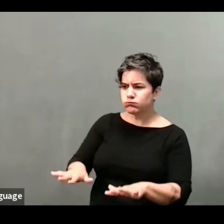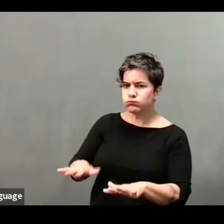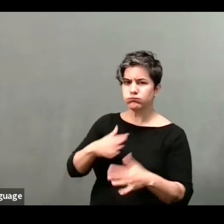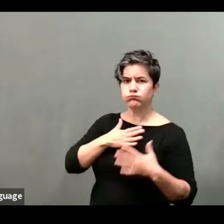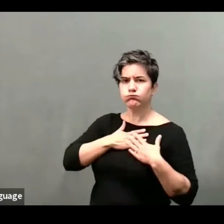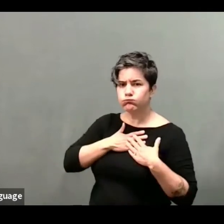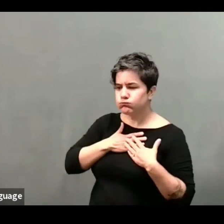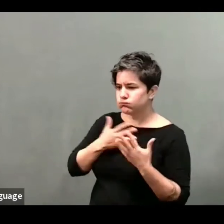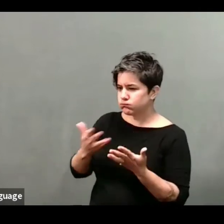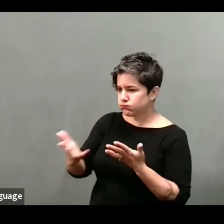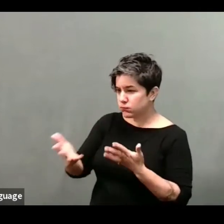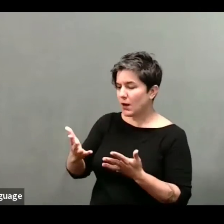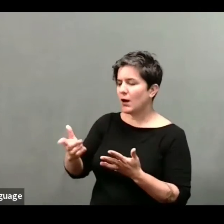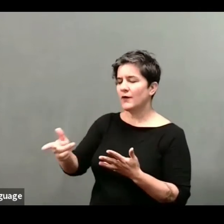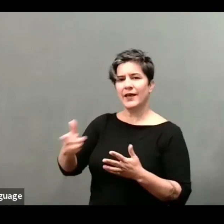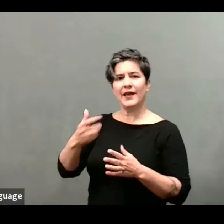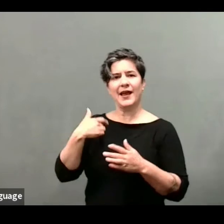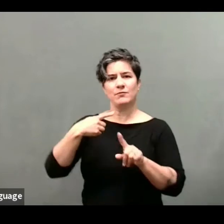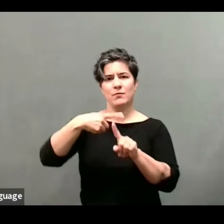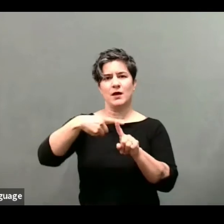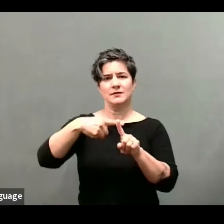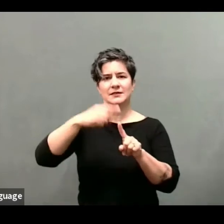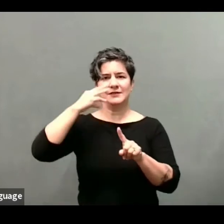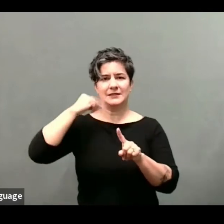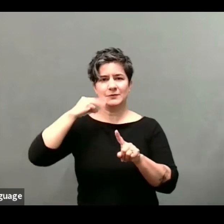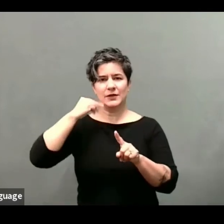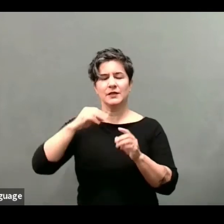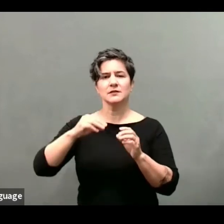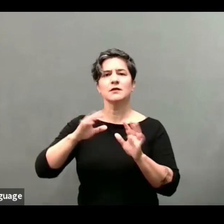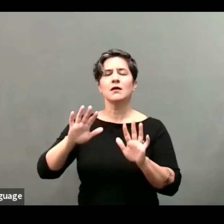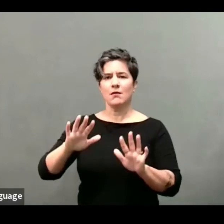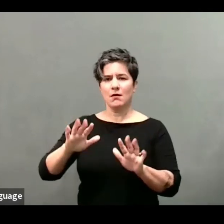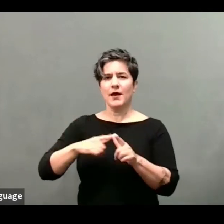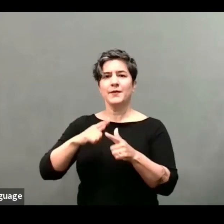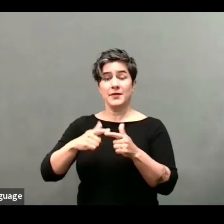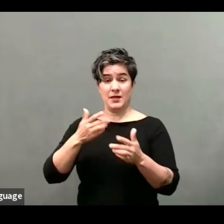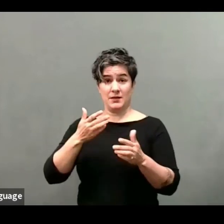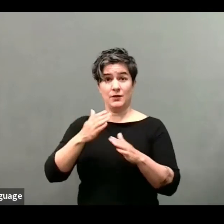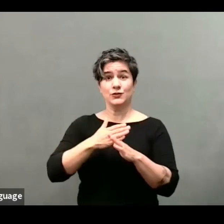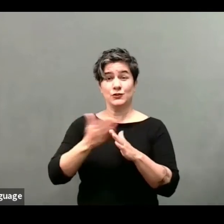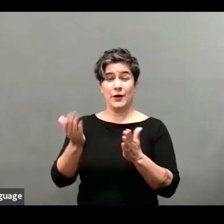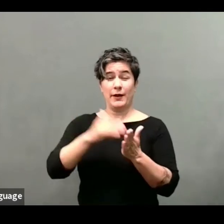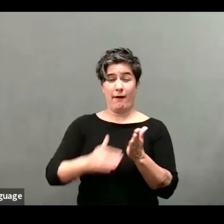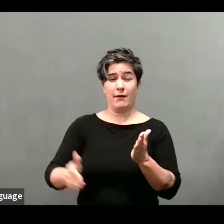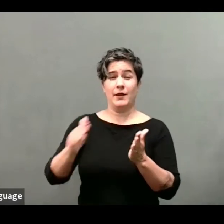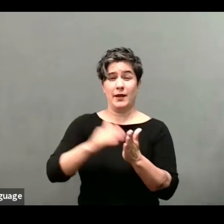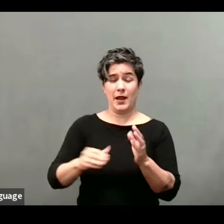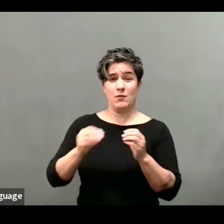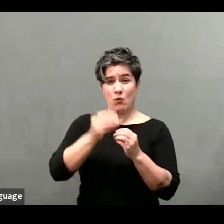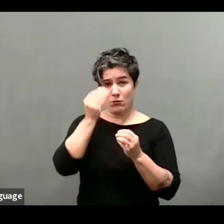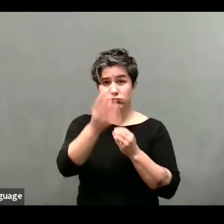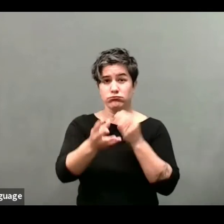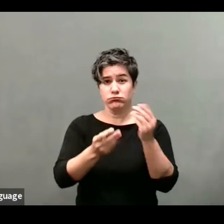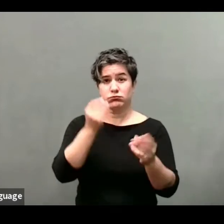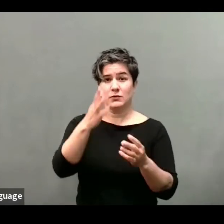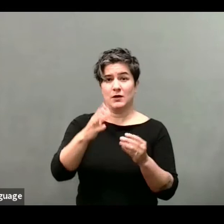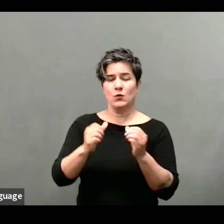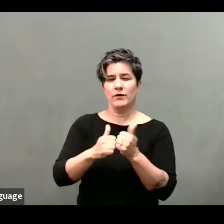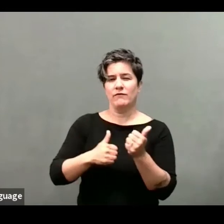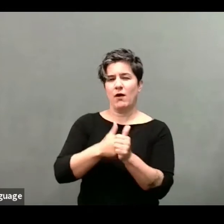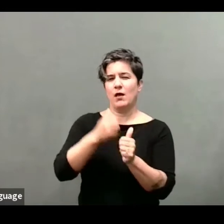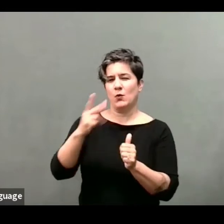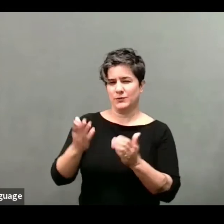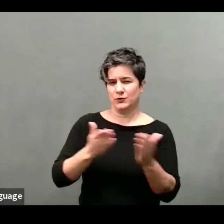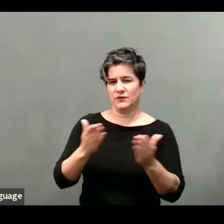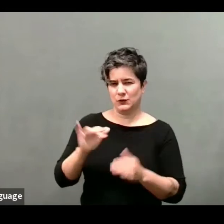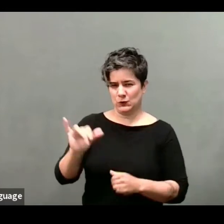really comfortable sharing what they need. And so they're going to be more likely to share what they need later, as with follow-up services